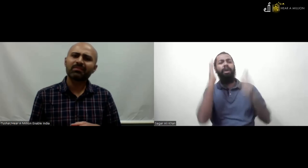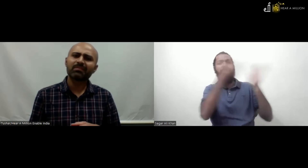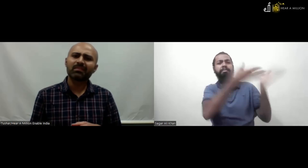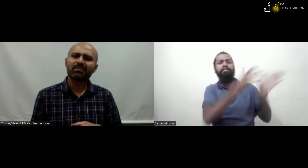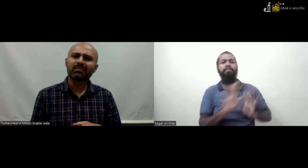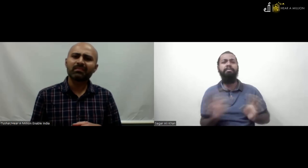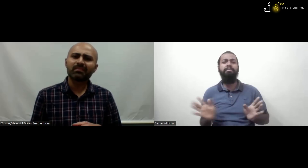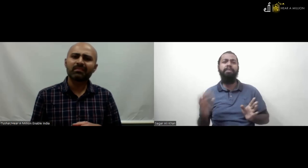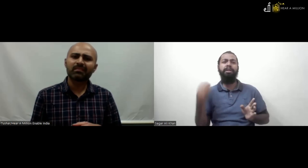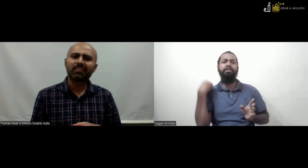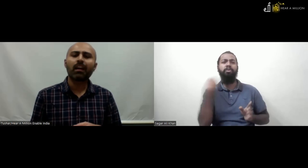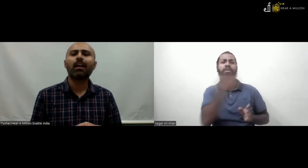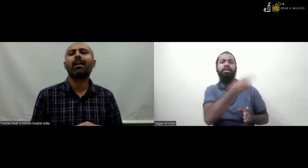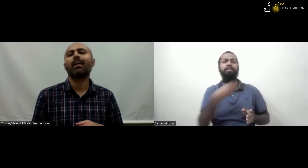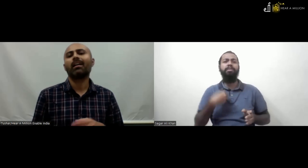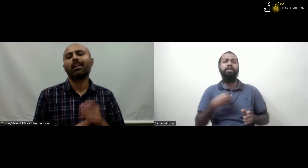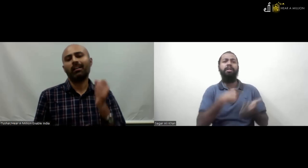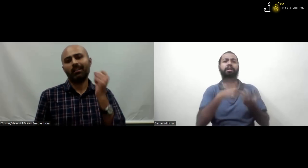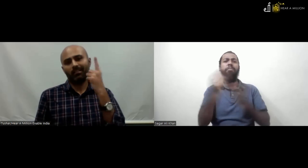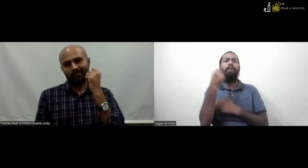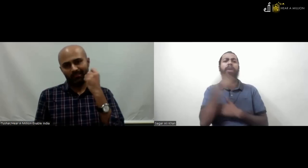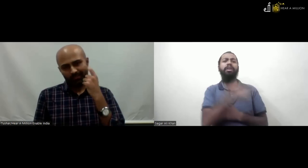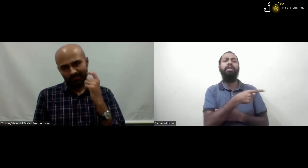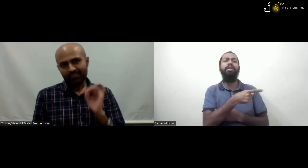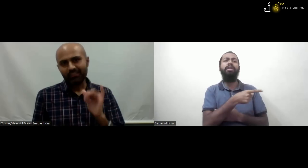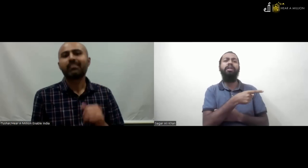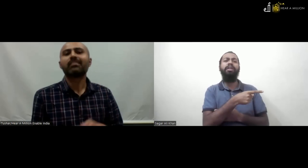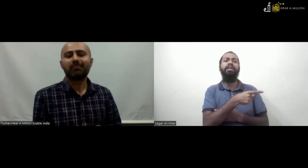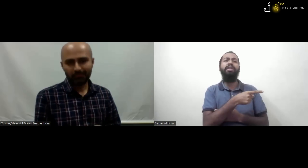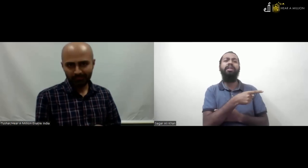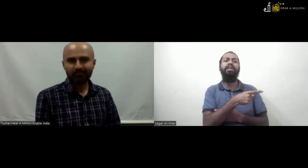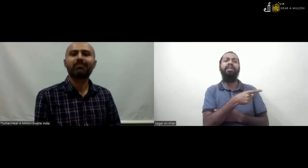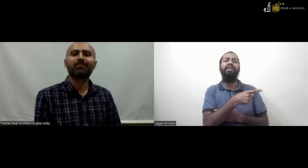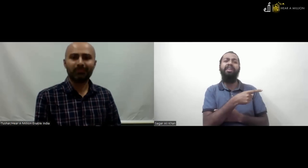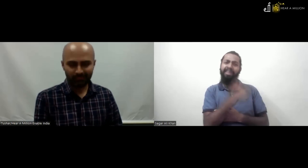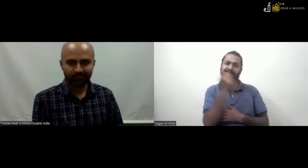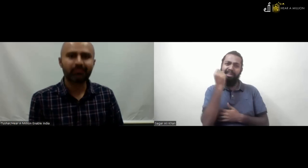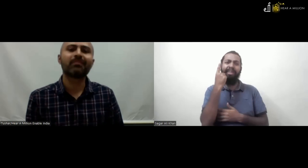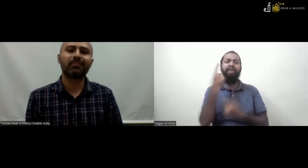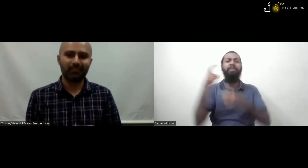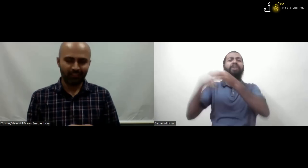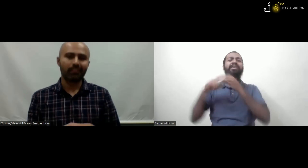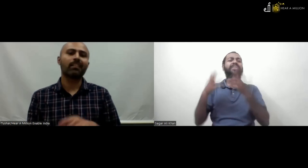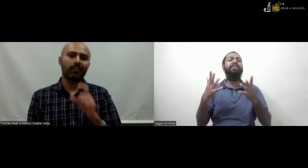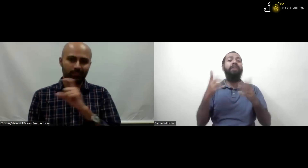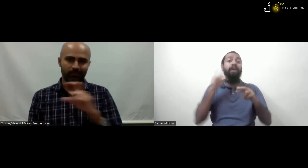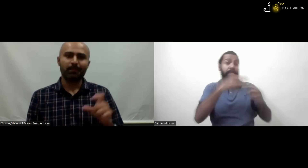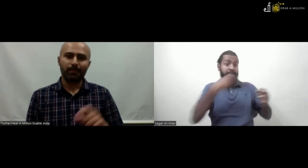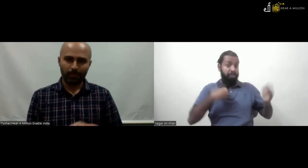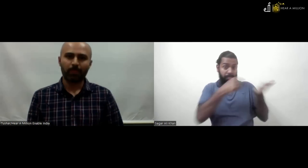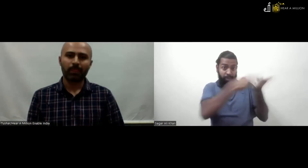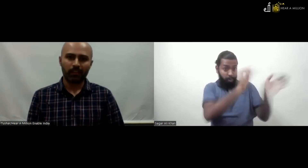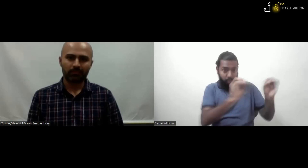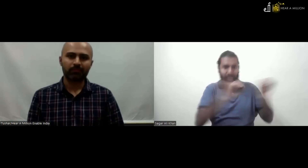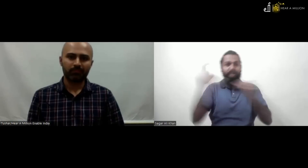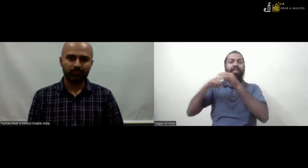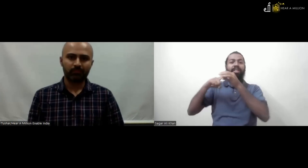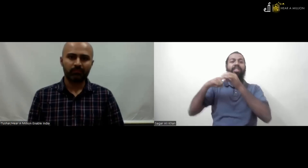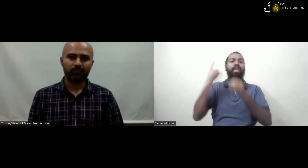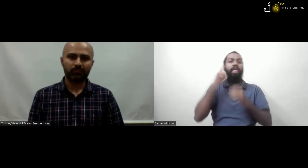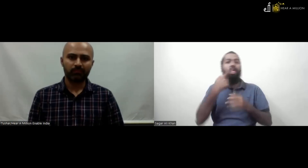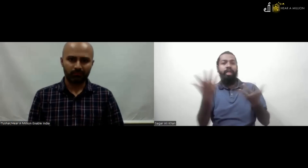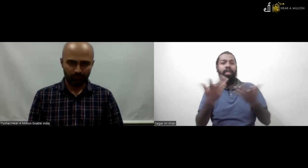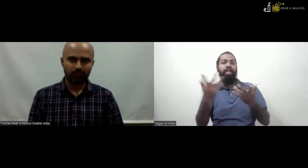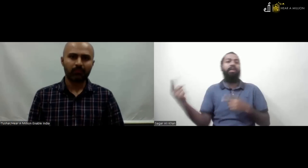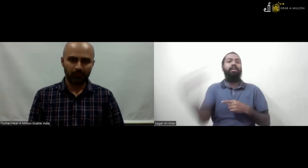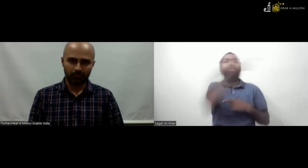that. So I think, that is the medical certification is the powerful paper. That is what we need. After that, there